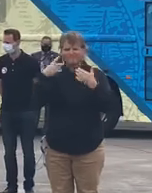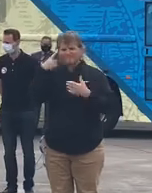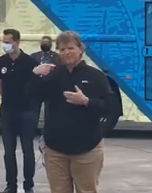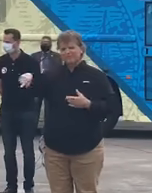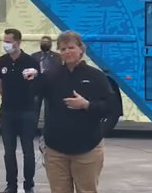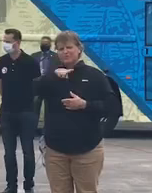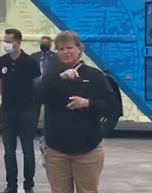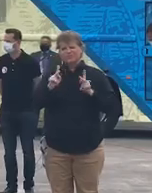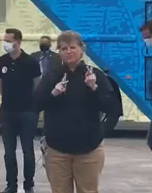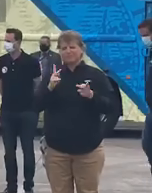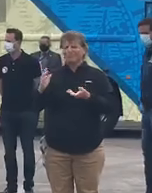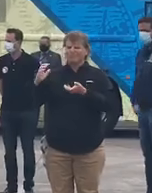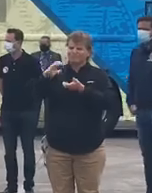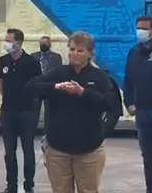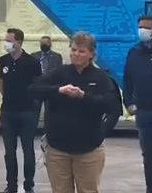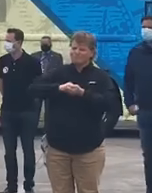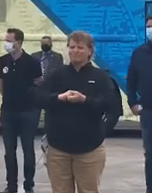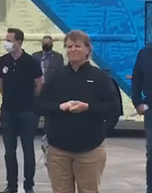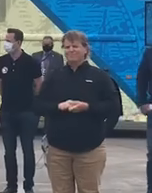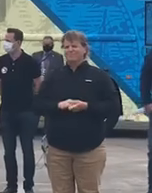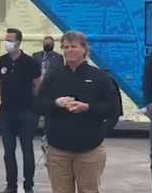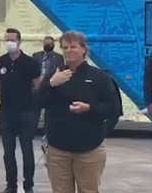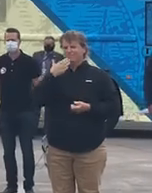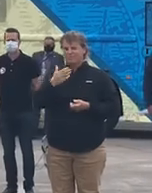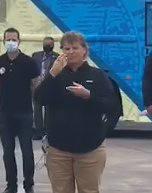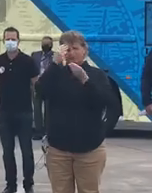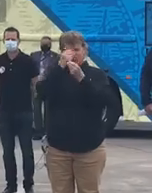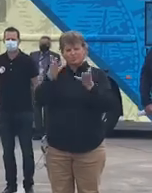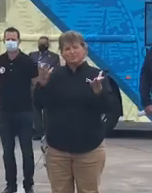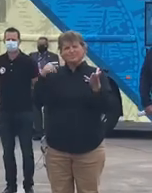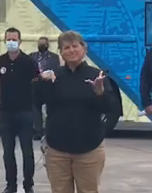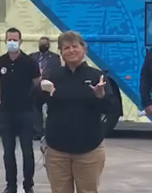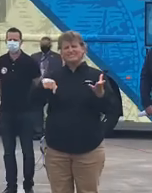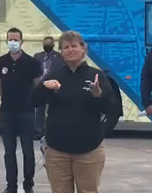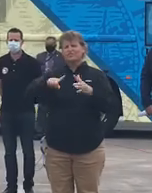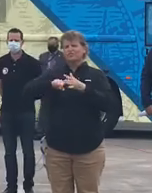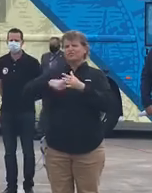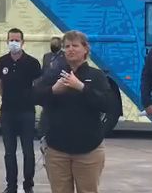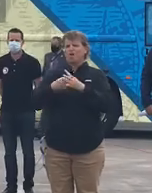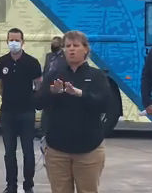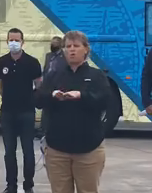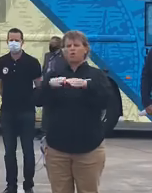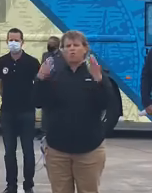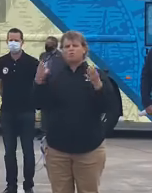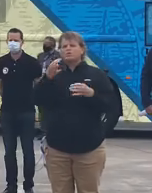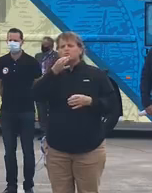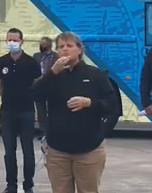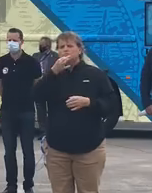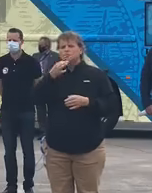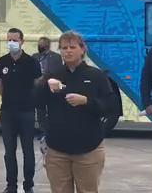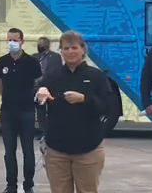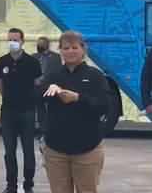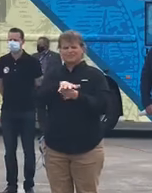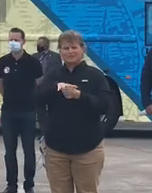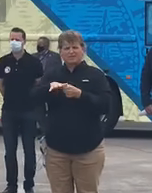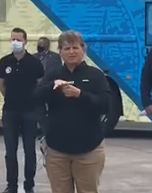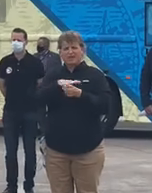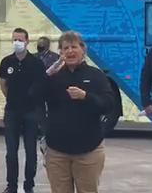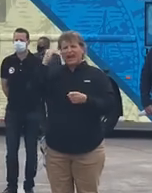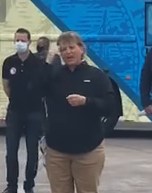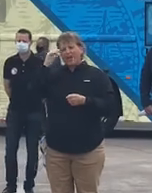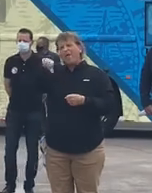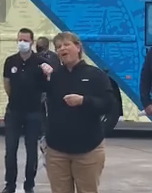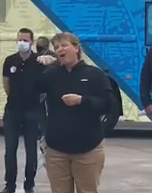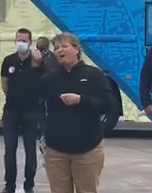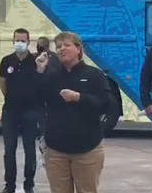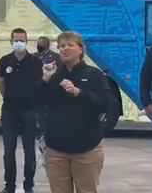news. We need to start opening up this area of the state, as the governor has started to open up other areas of the state of Florida. and we need to get back